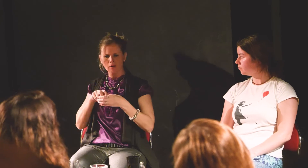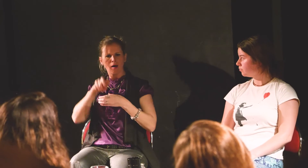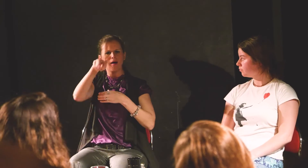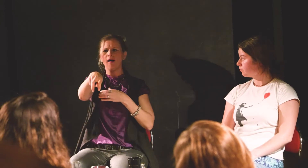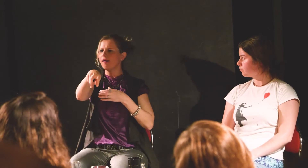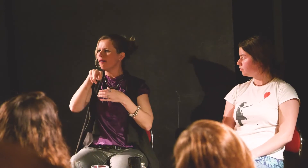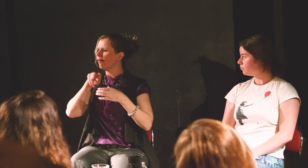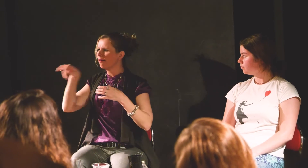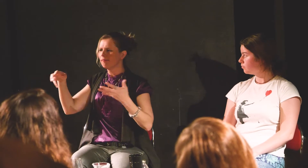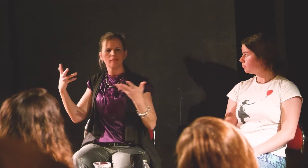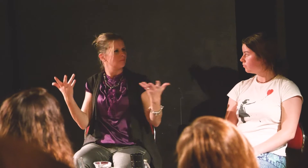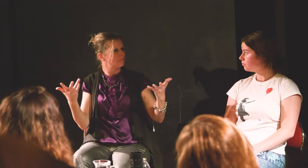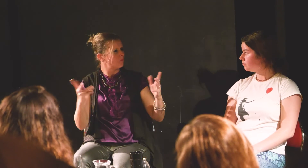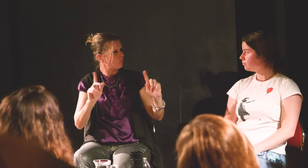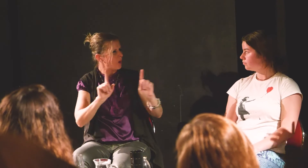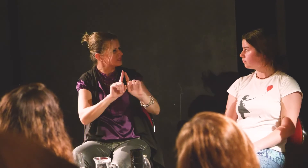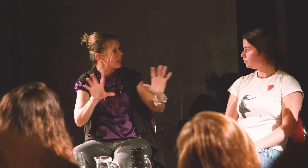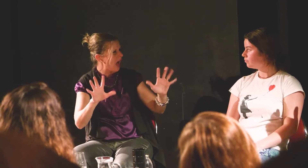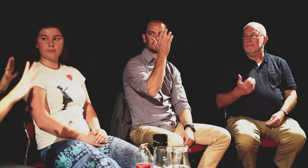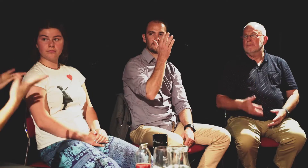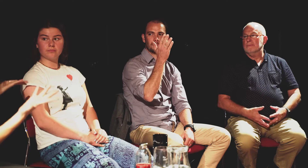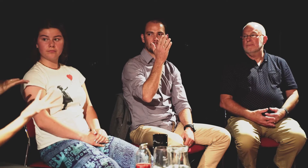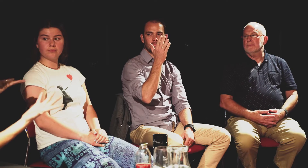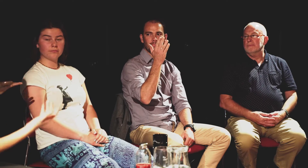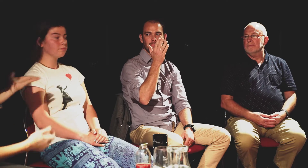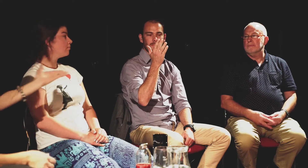So outside your work life, what's it like?